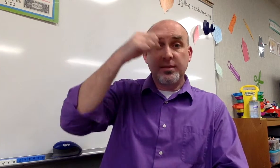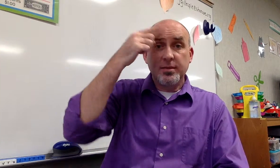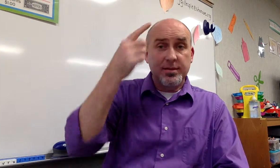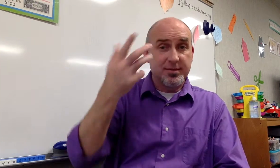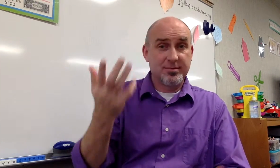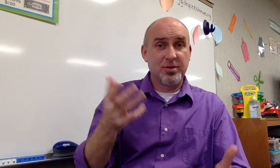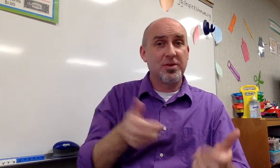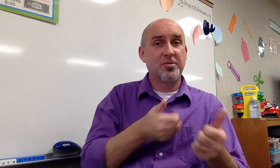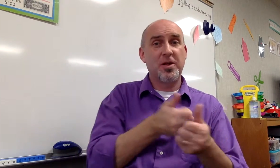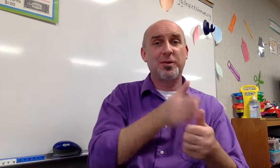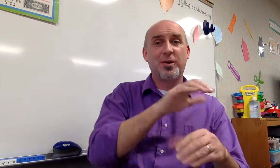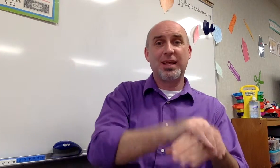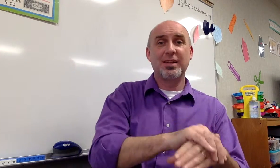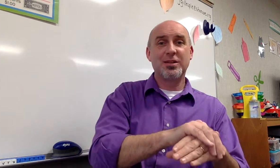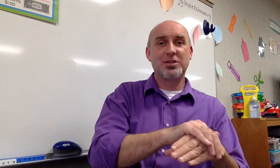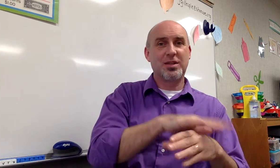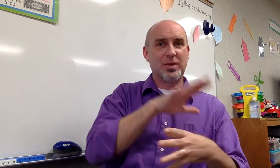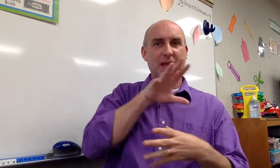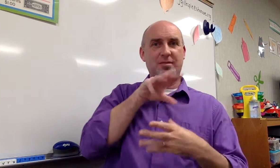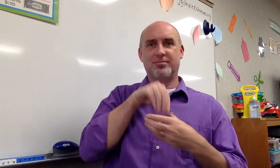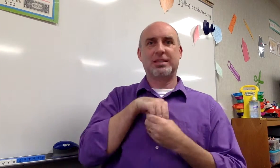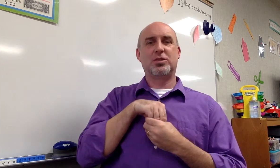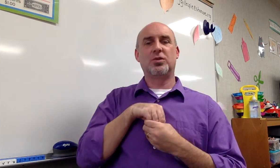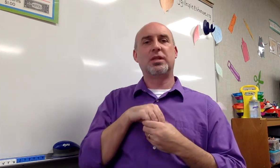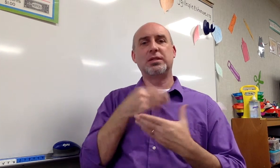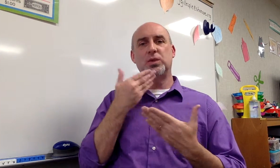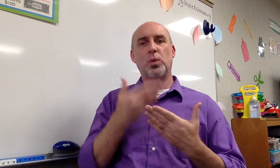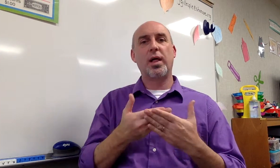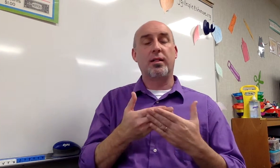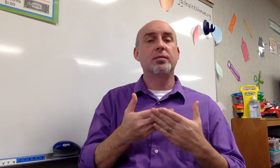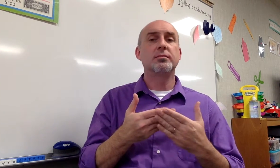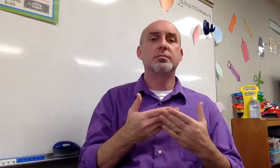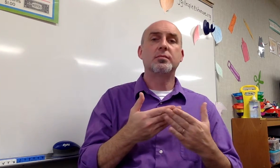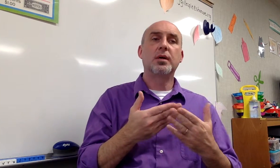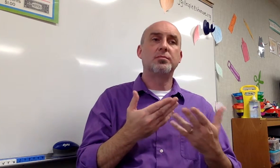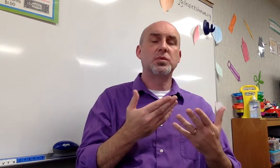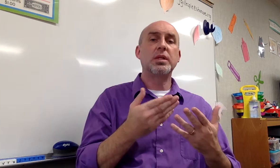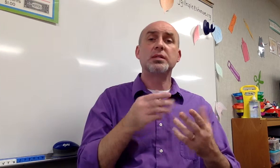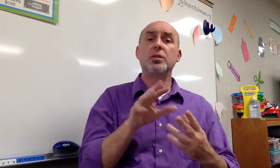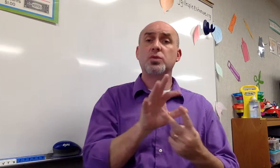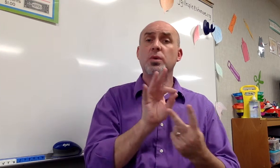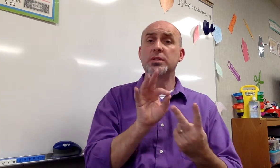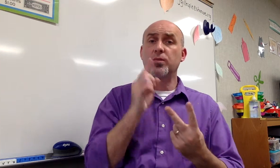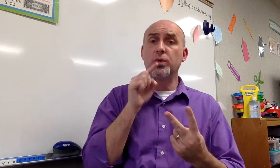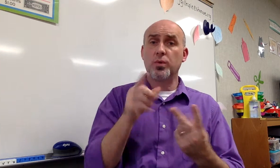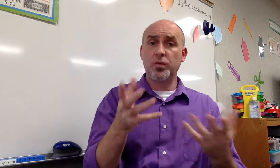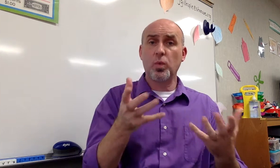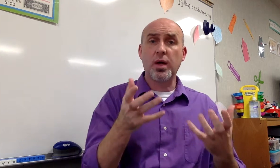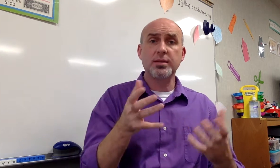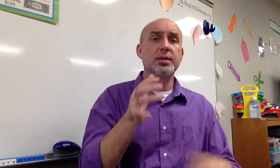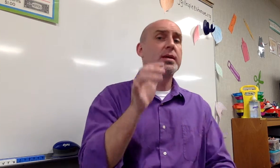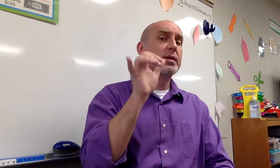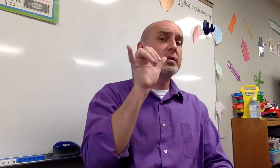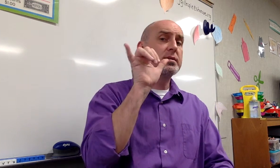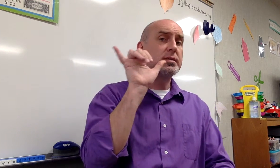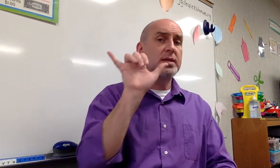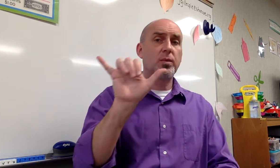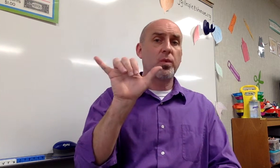brains, trying to follow our English that we have internalized so well. So that's another choice for you if you want, is to sign with a